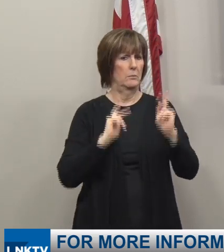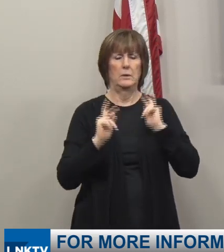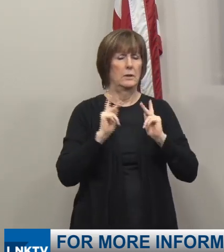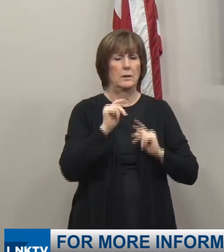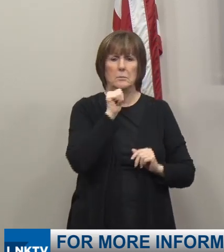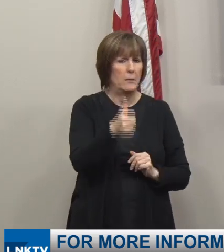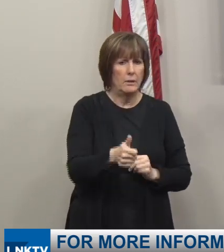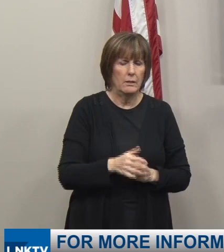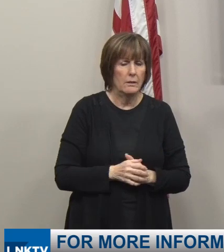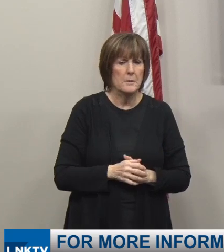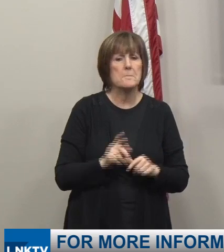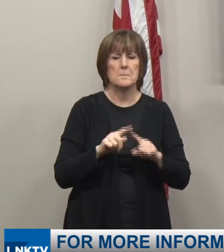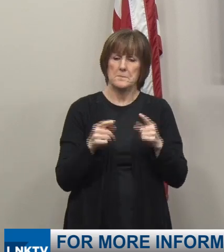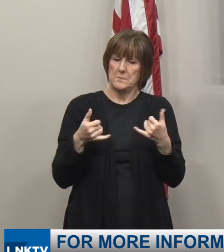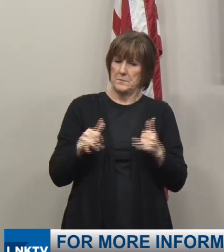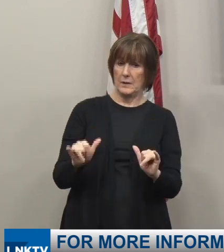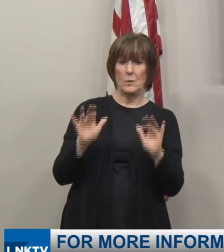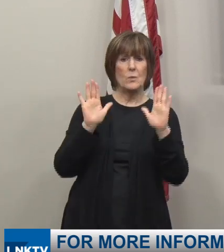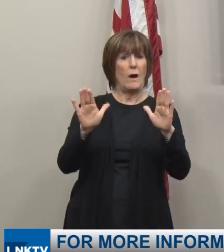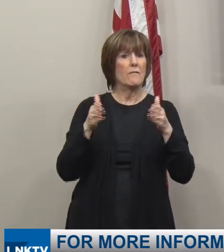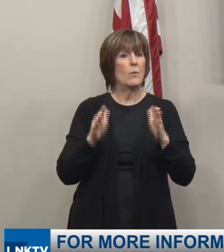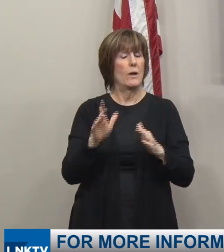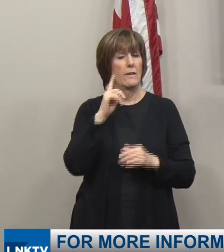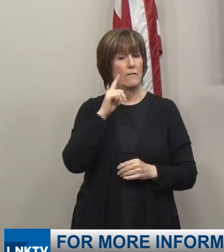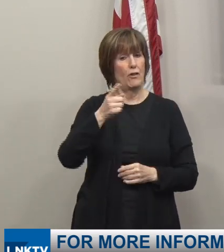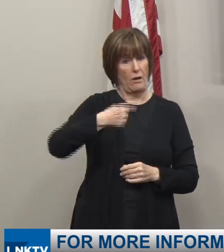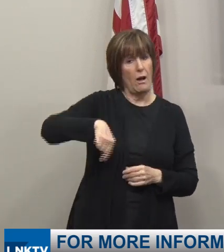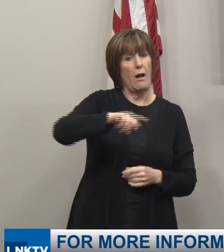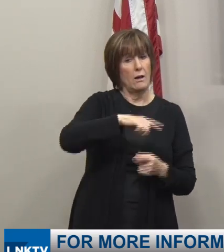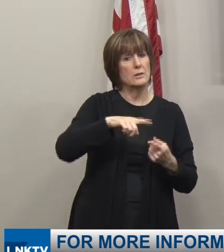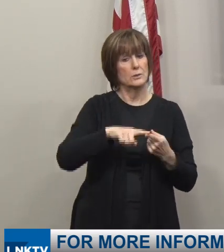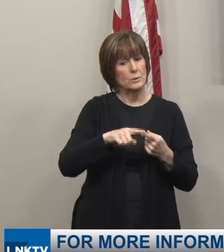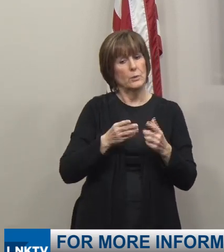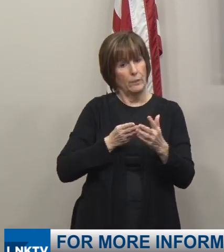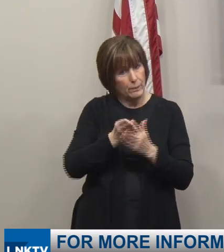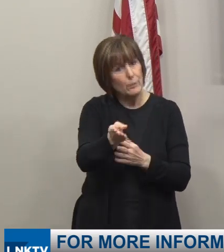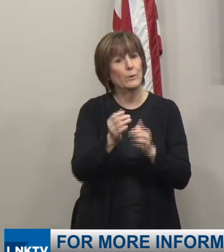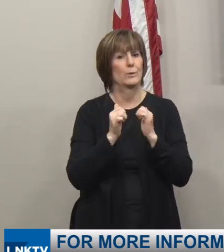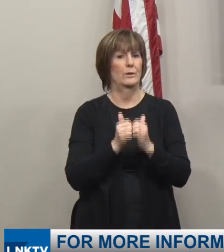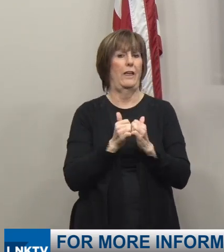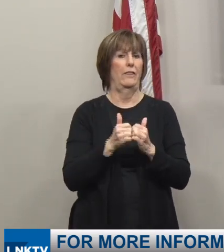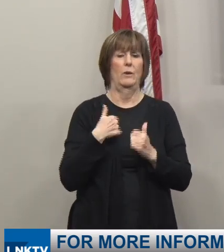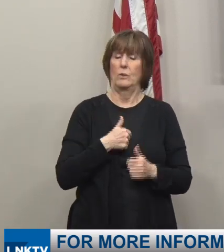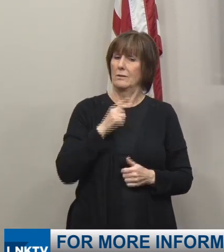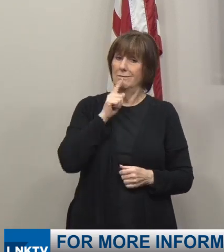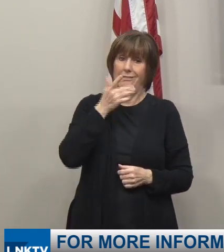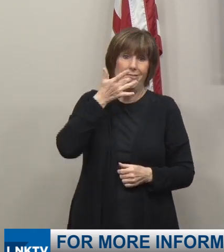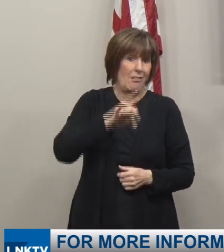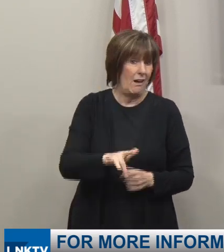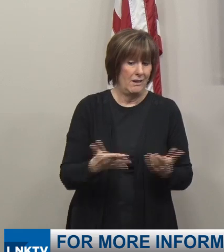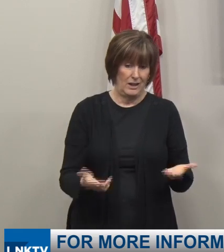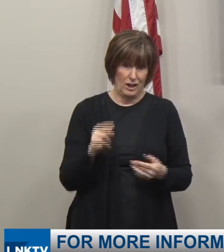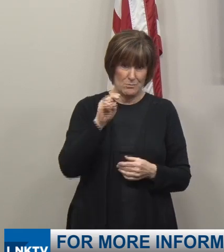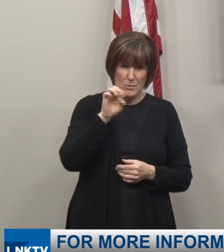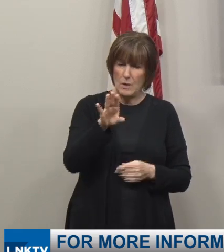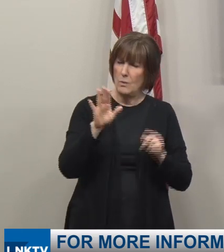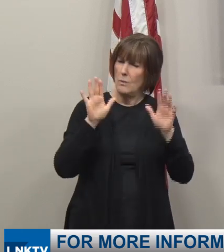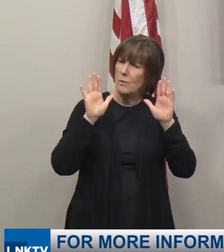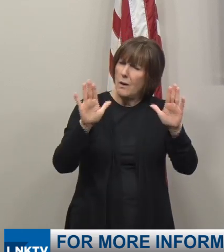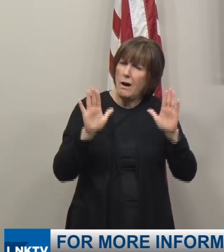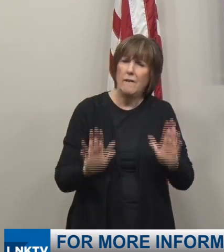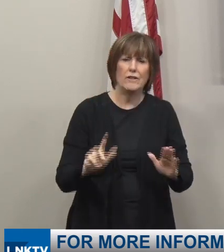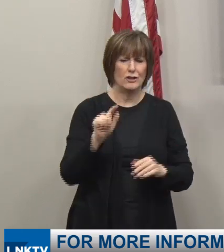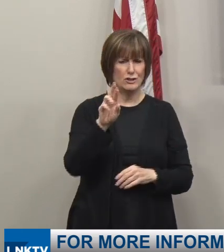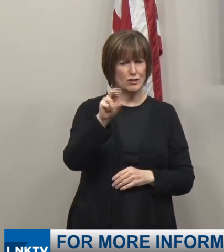folks. But this is still a wonderful way for us to get through this together. And we are so lucky that in Lincoln, Nebraska, we have an incredible